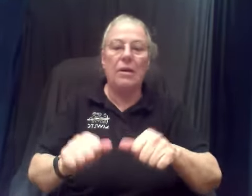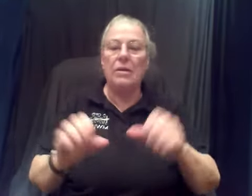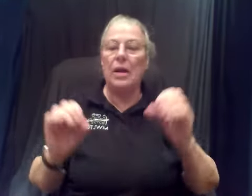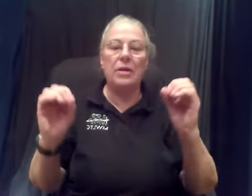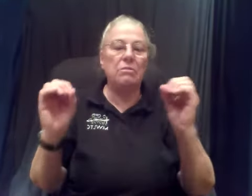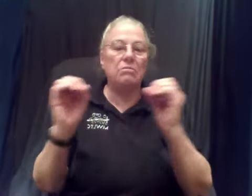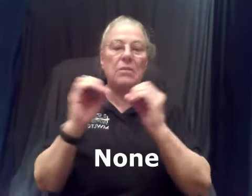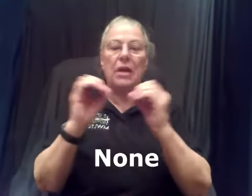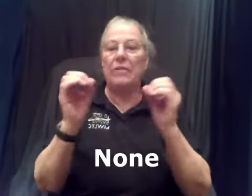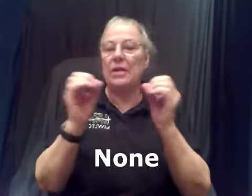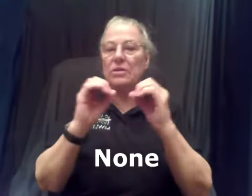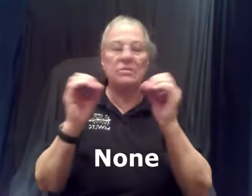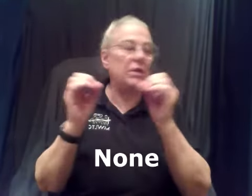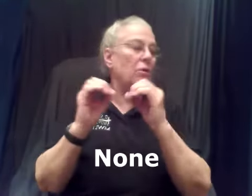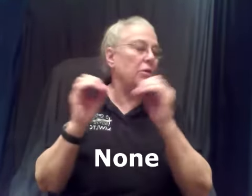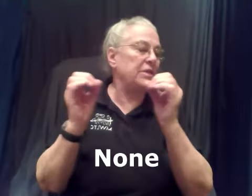None. And that's 0 to 0.